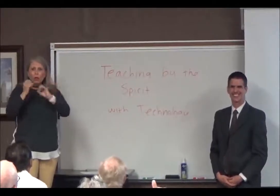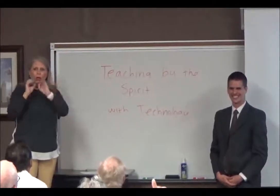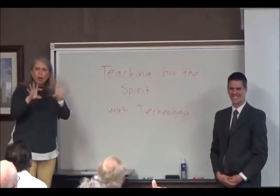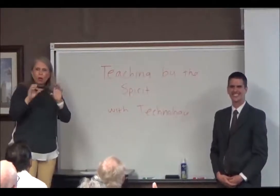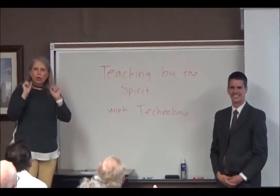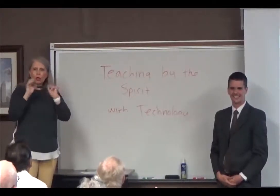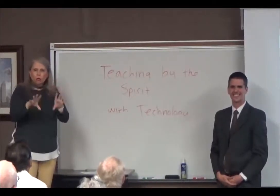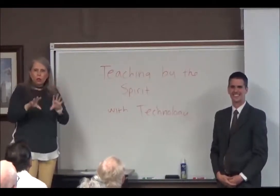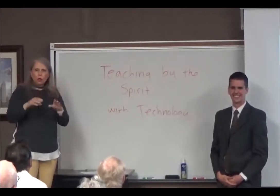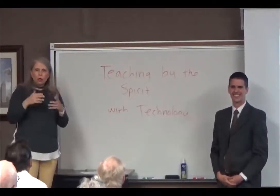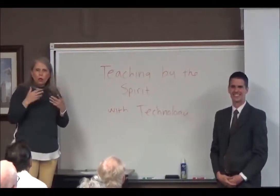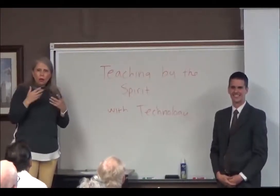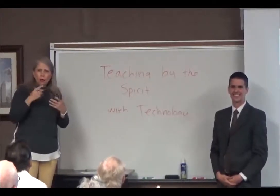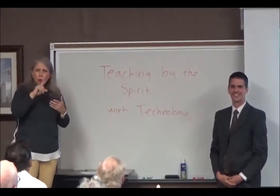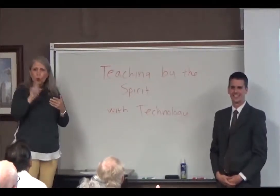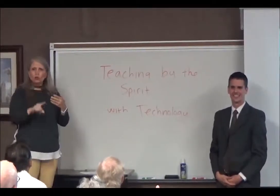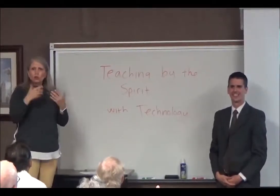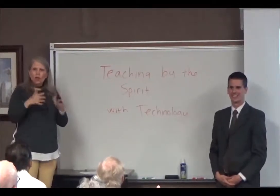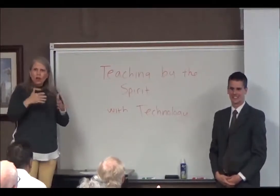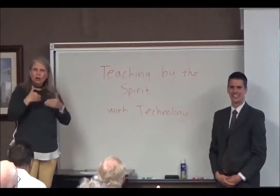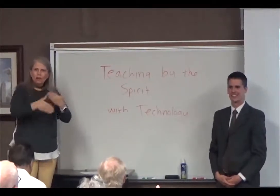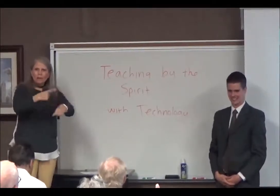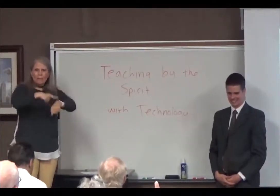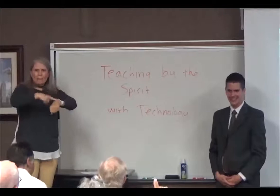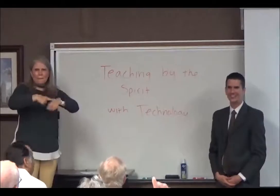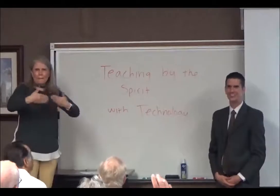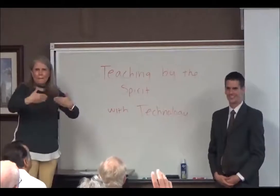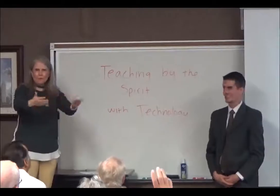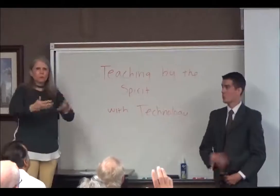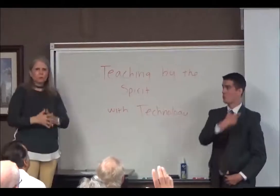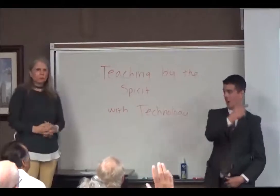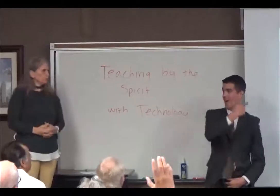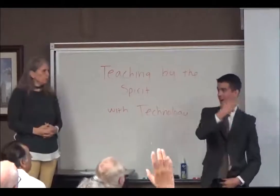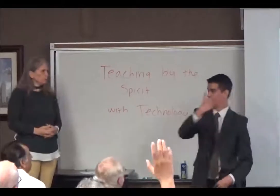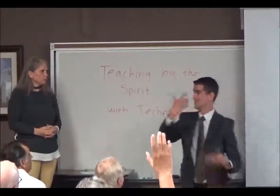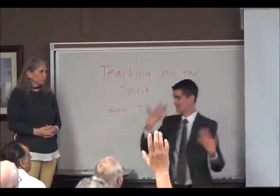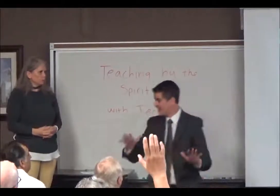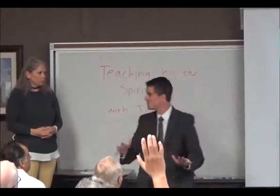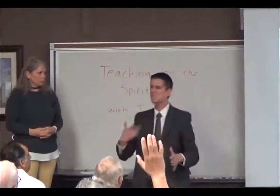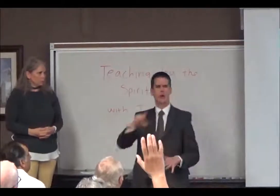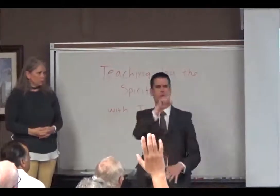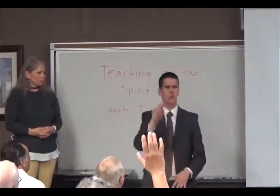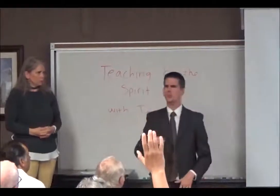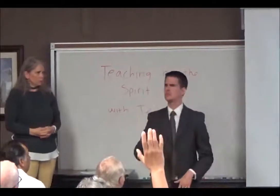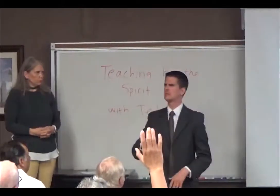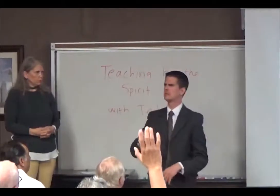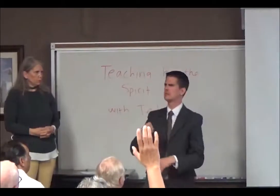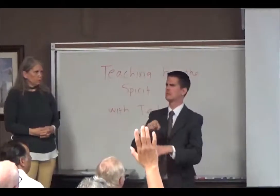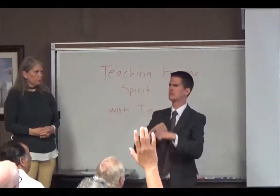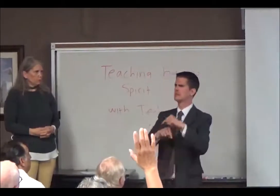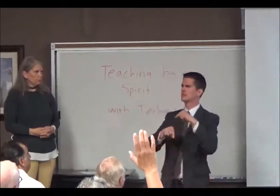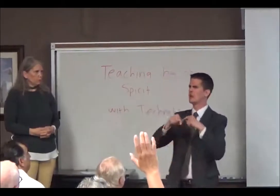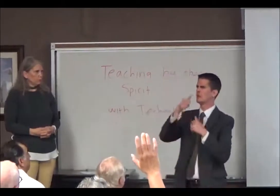teach different things that you throw out. And that way time goes quickly. And instead of at the